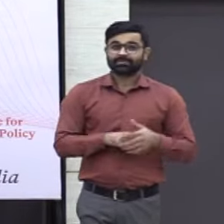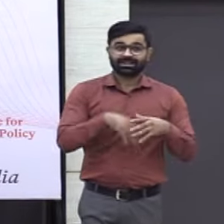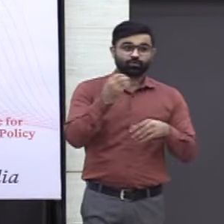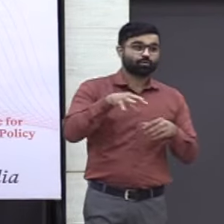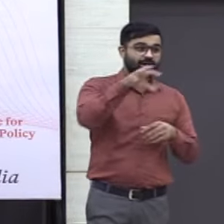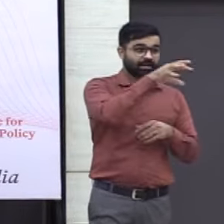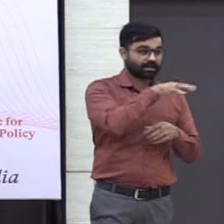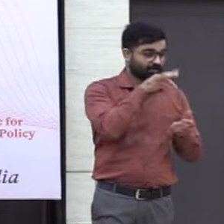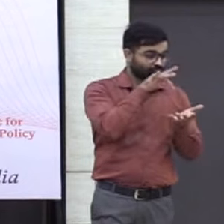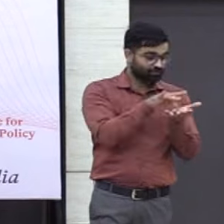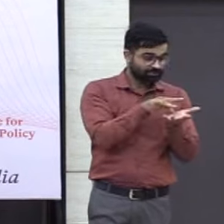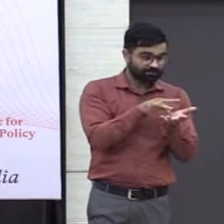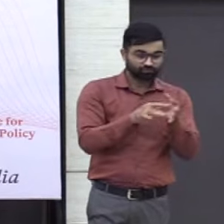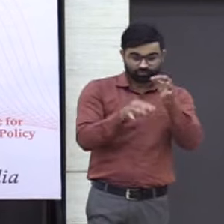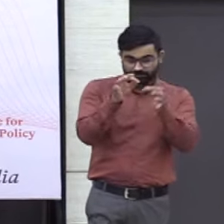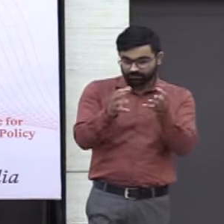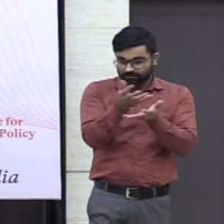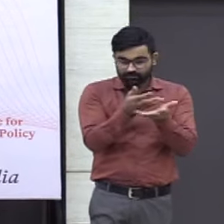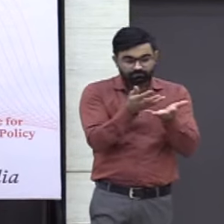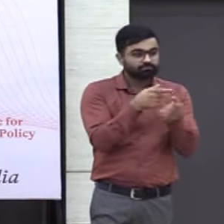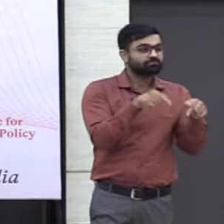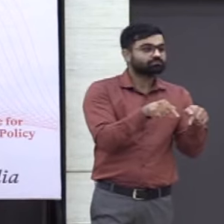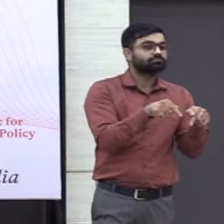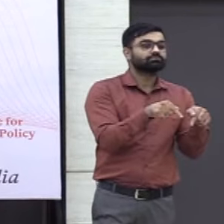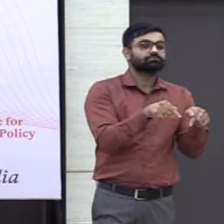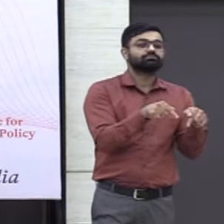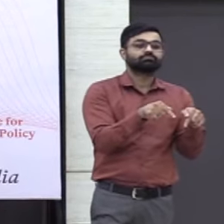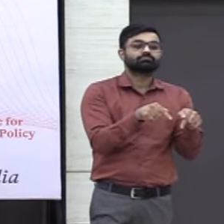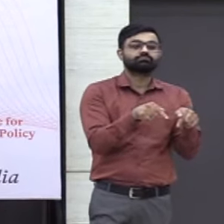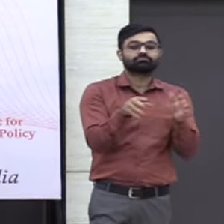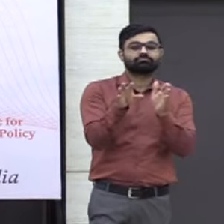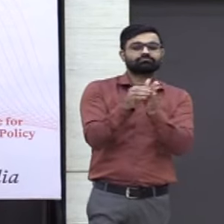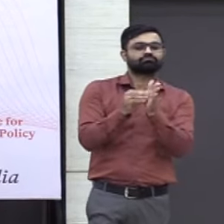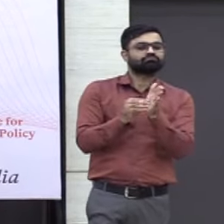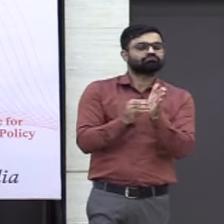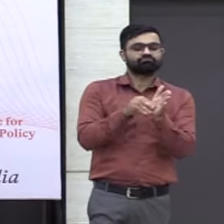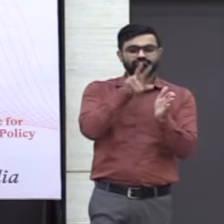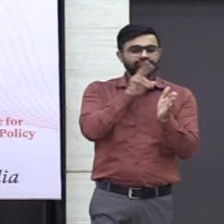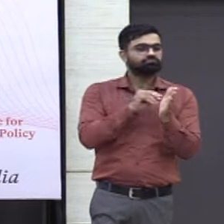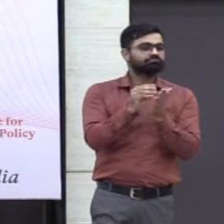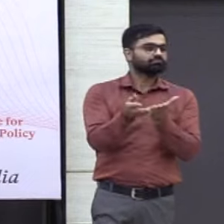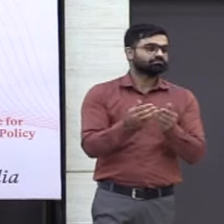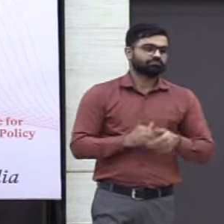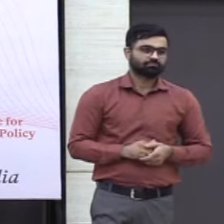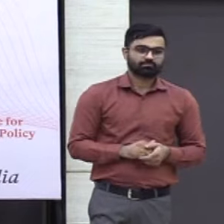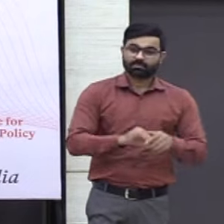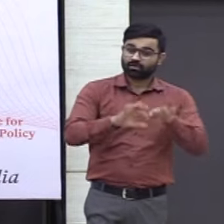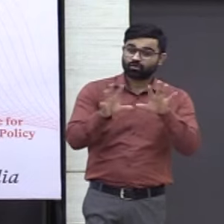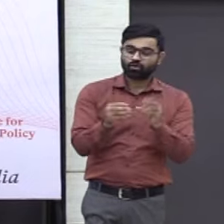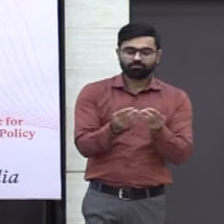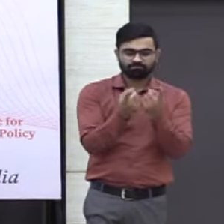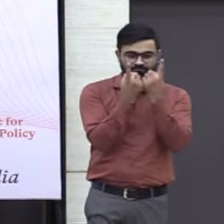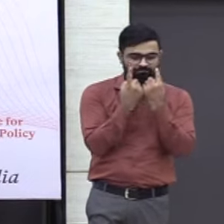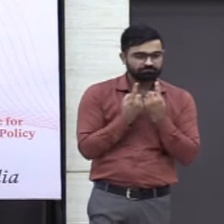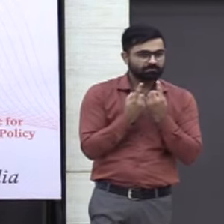outside the area where the jurisdiction of the magistrate lies, can record a confession. So all the